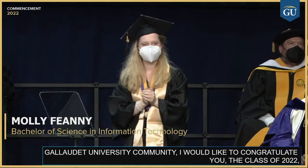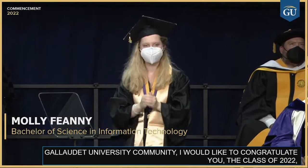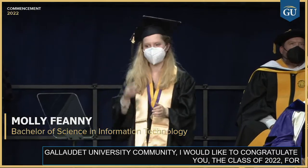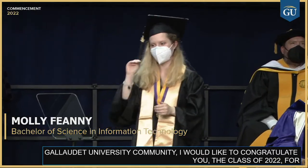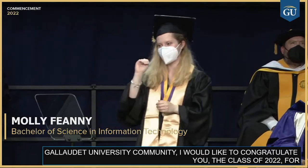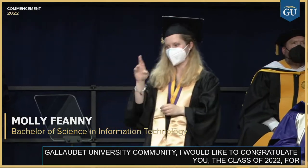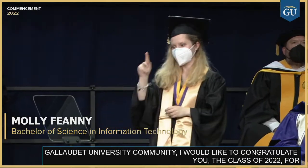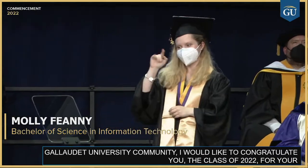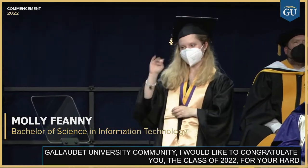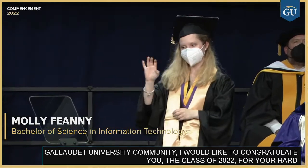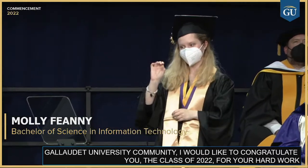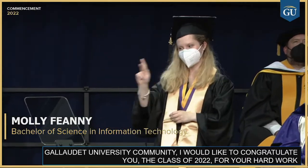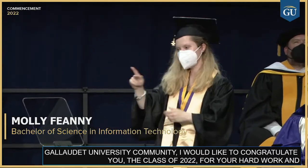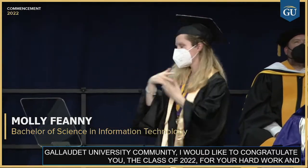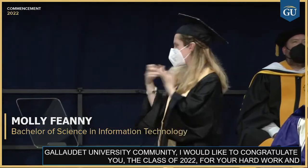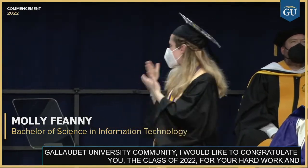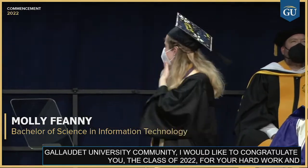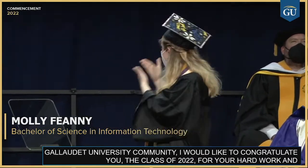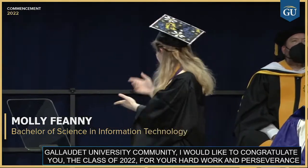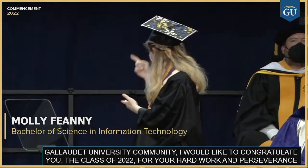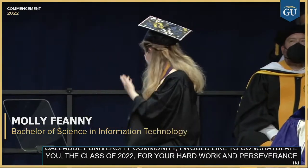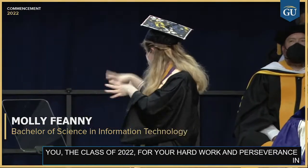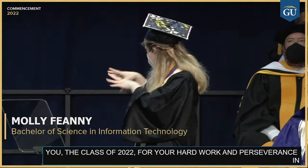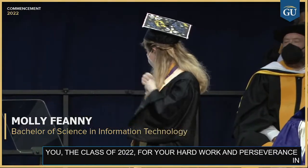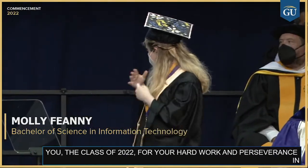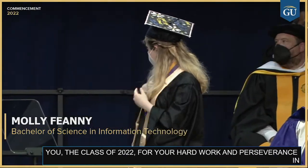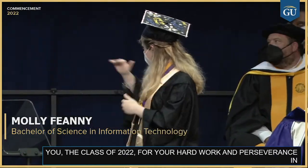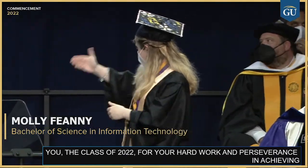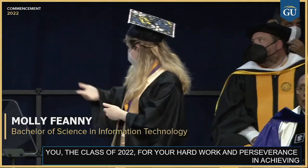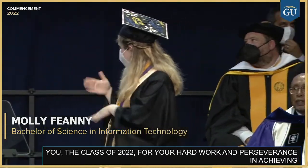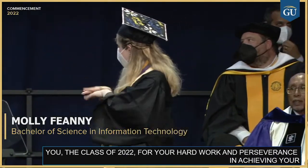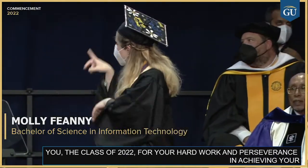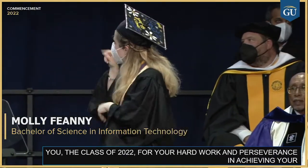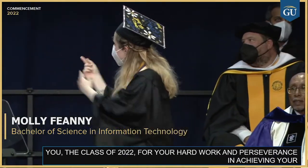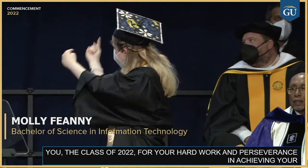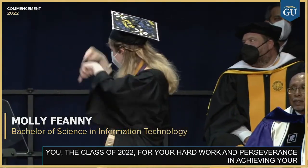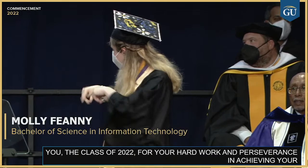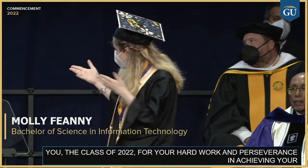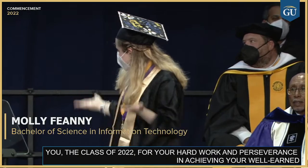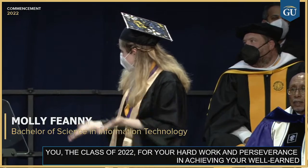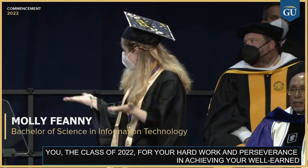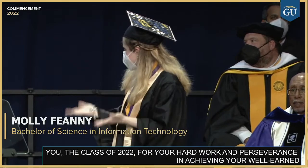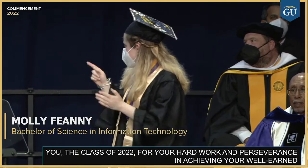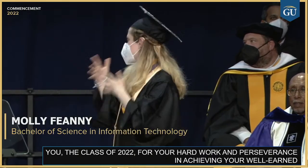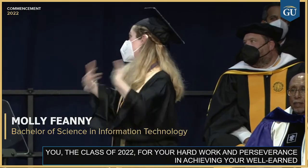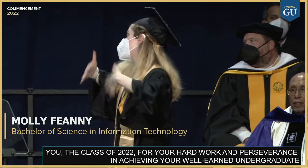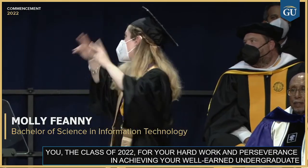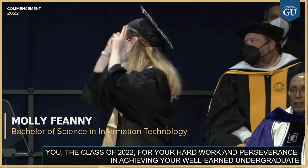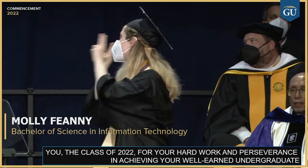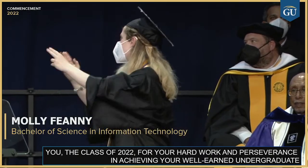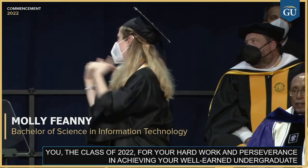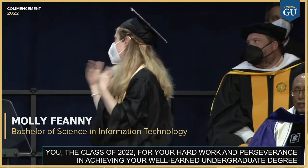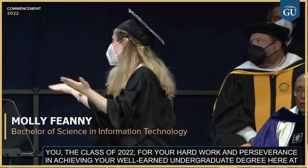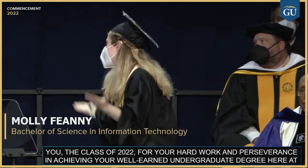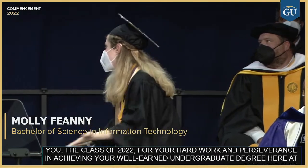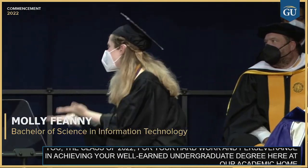achieving your well-earned undergraduate degree here at our academic home. And Mr. Cook, thank you for accepting my